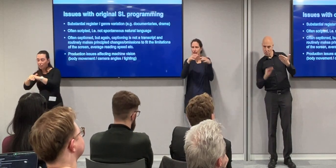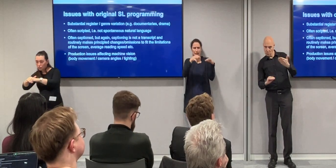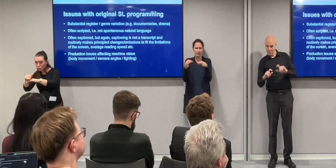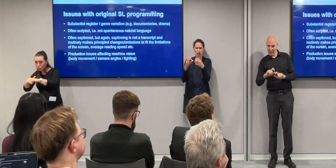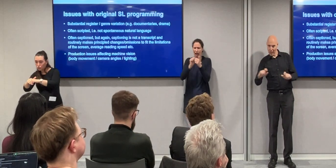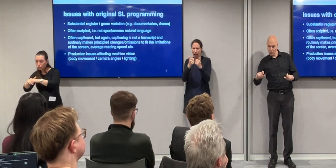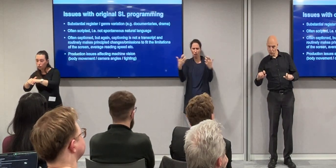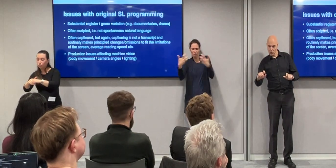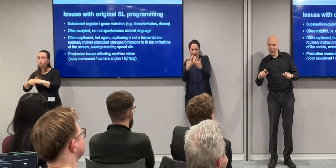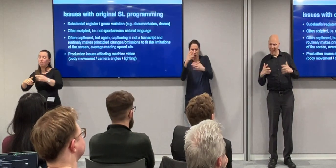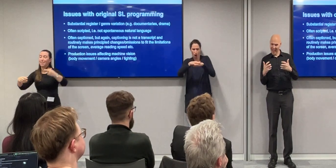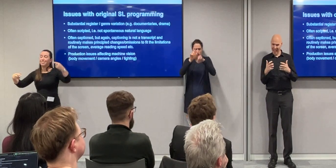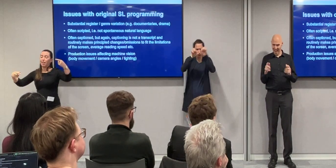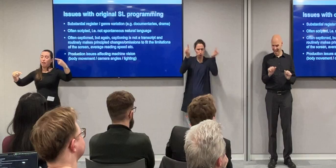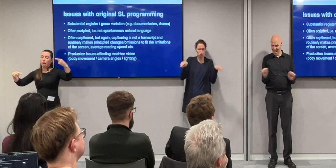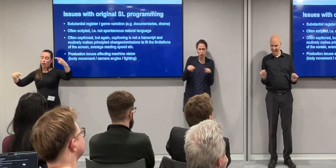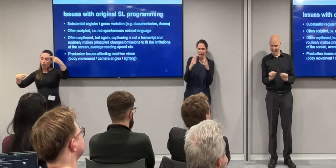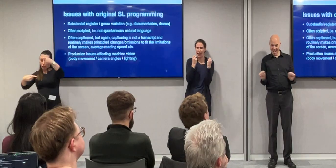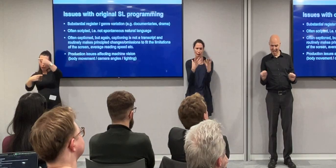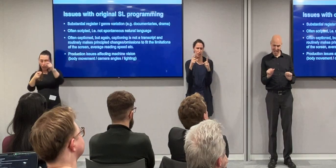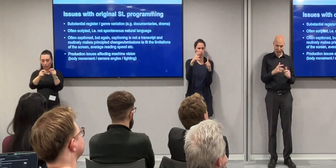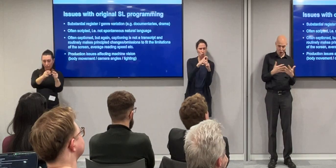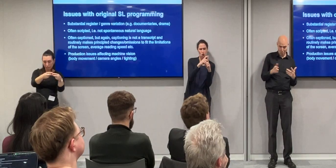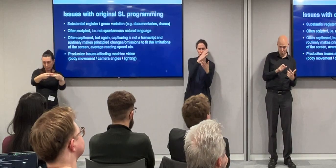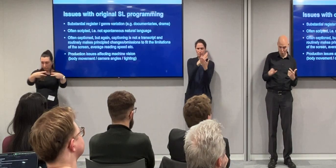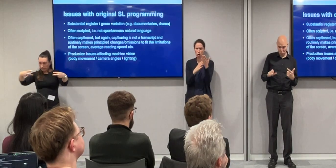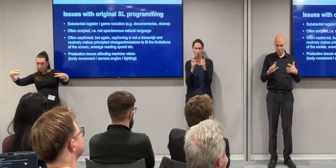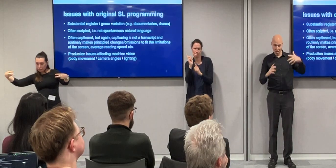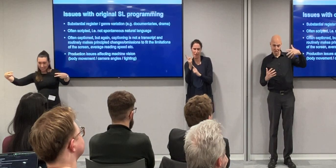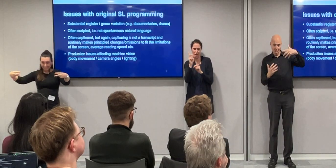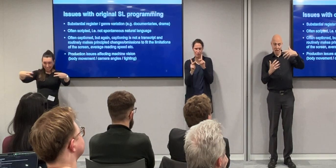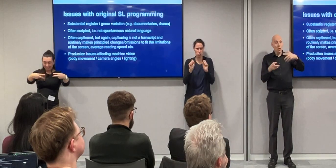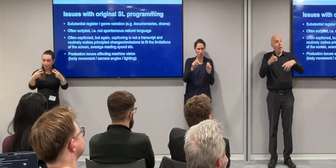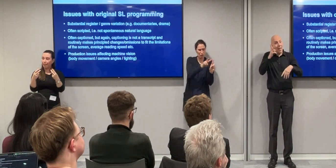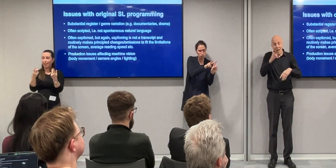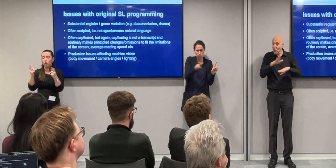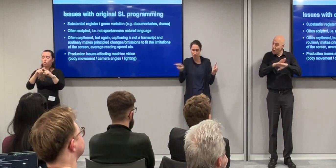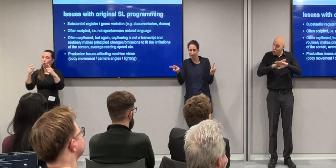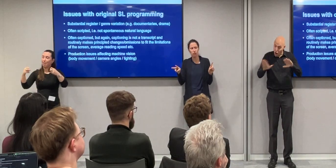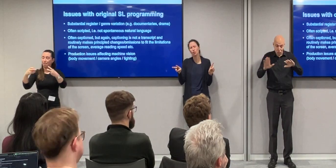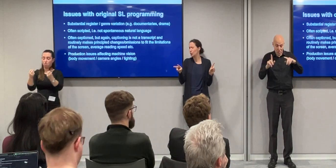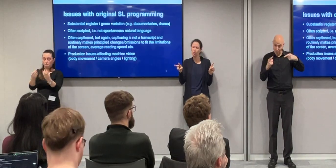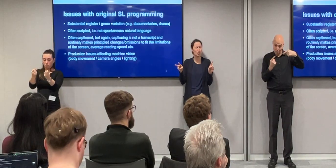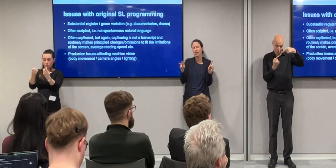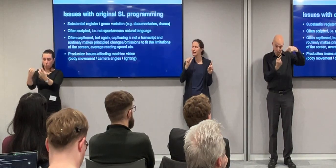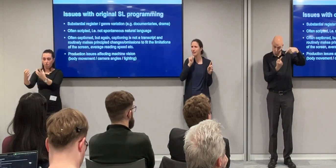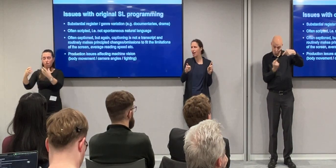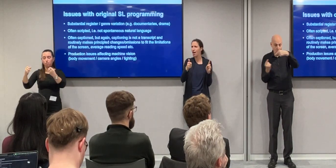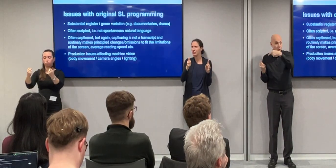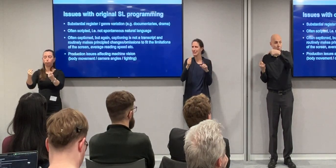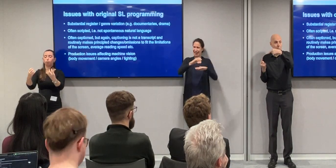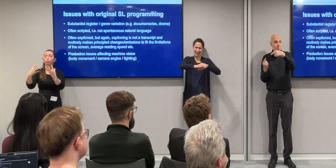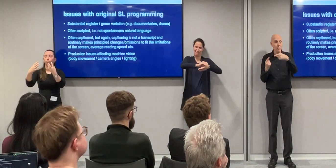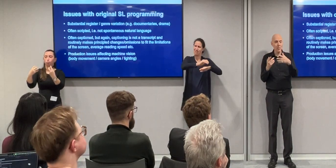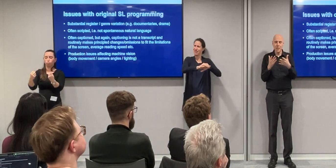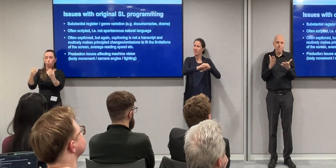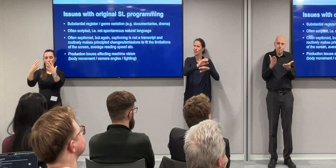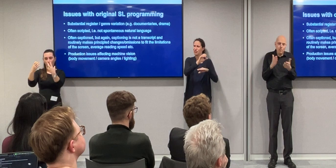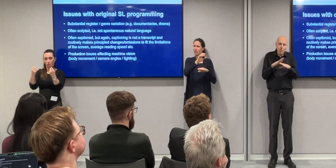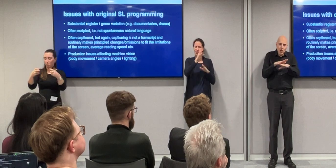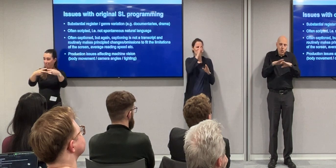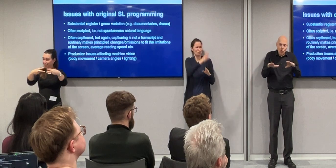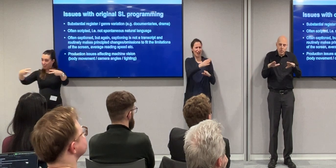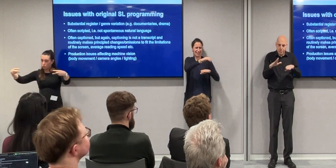how to fit it on the screen and how many words per minute people can deal with. So again, you're not really dealing with English, or you're not dealing